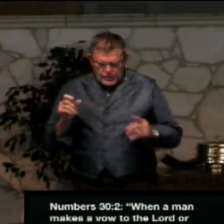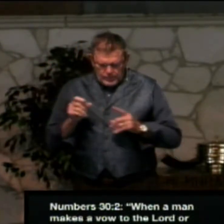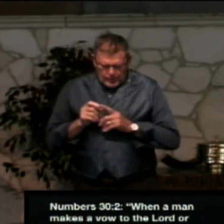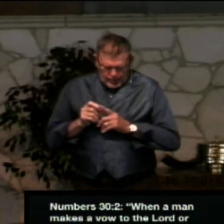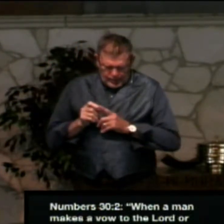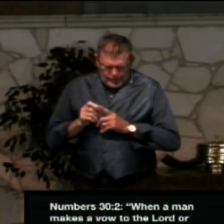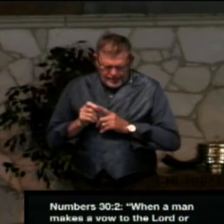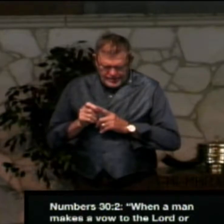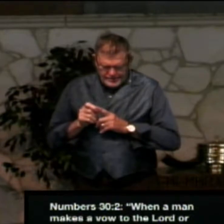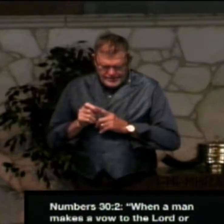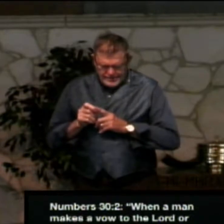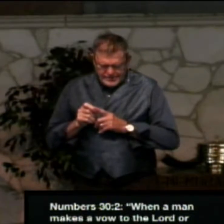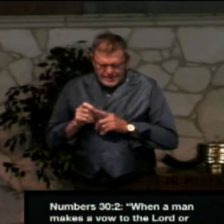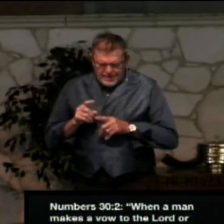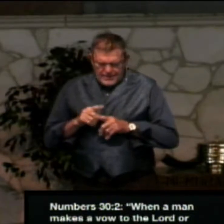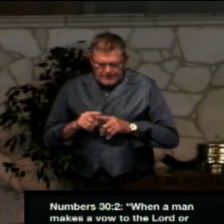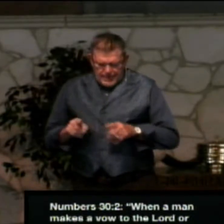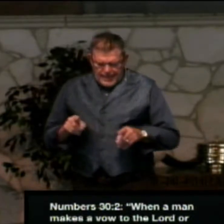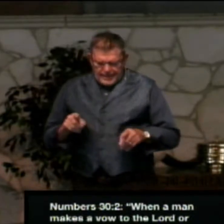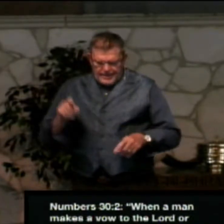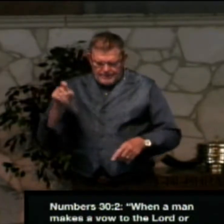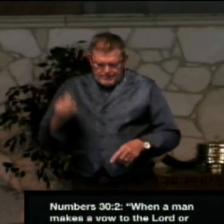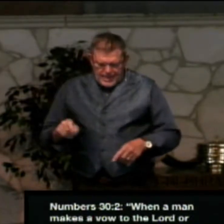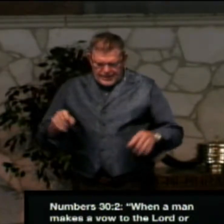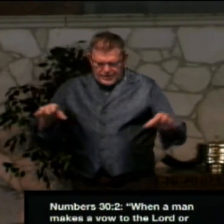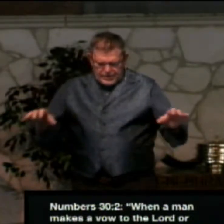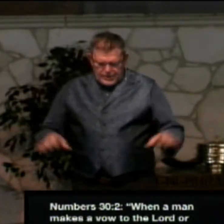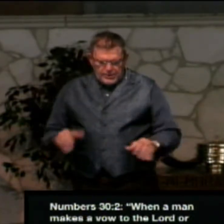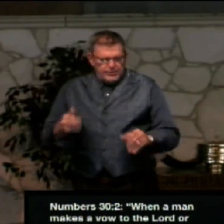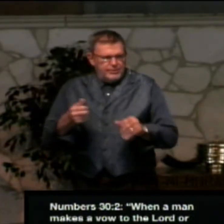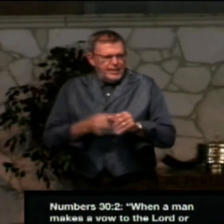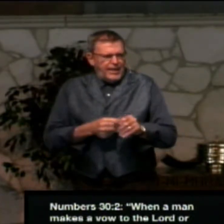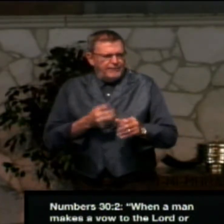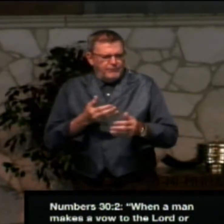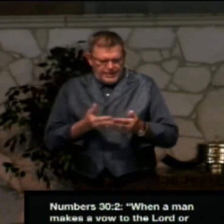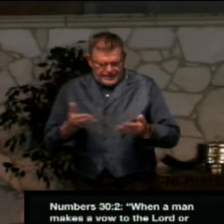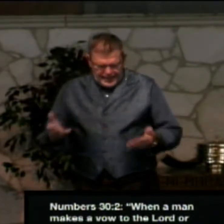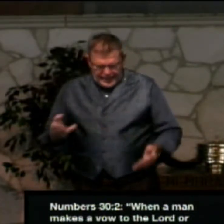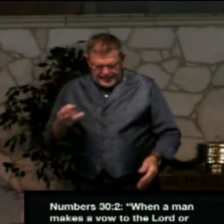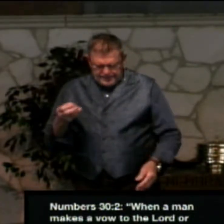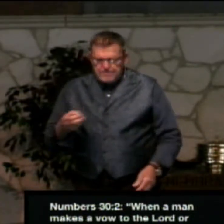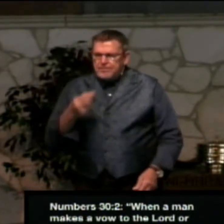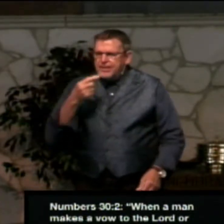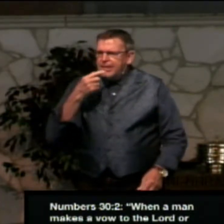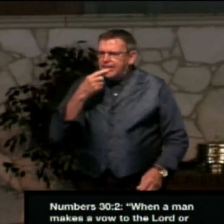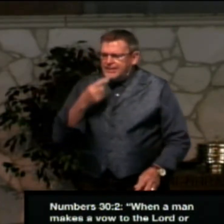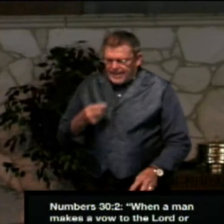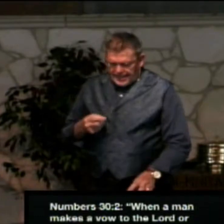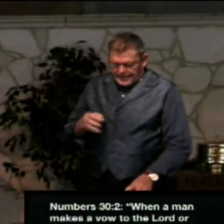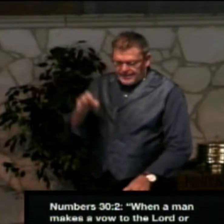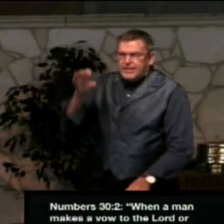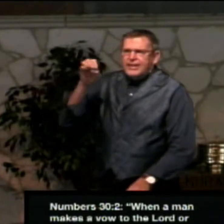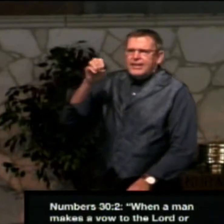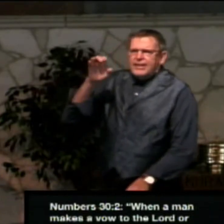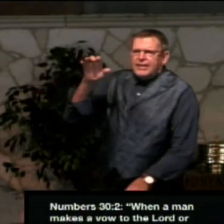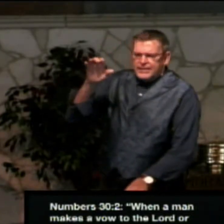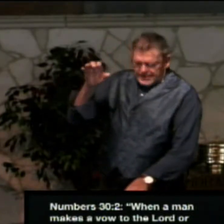his word, but must do everything he